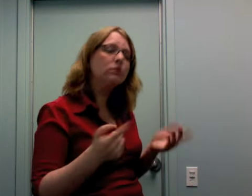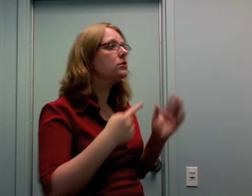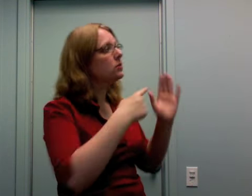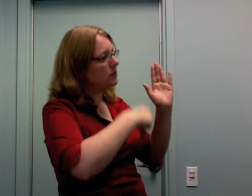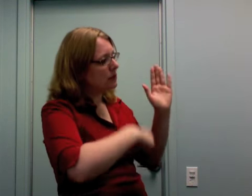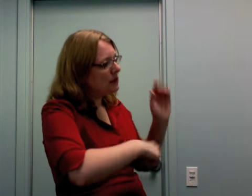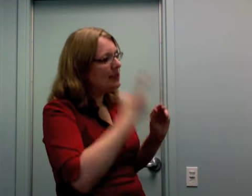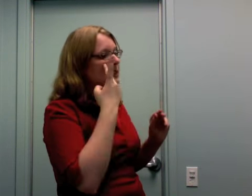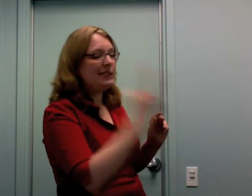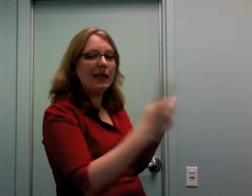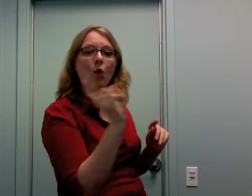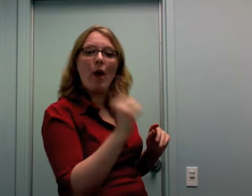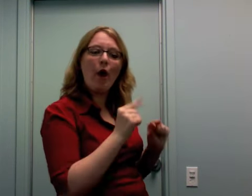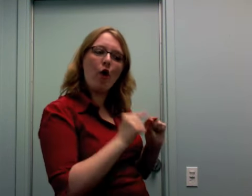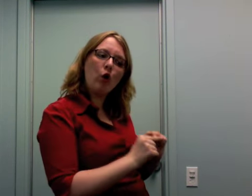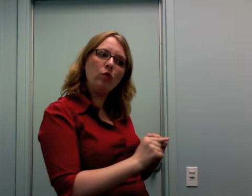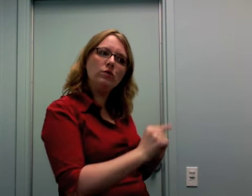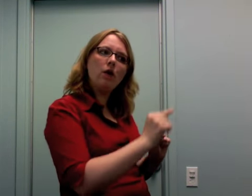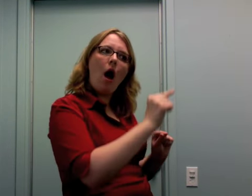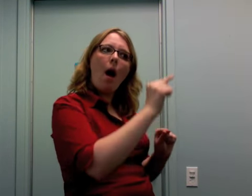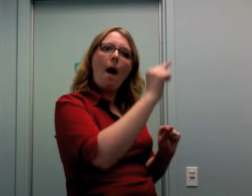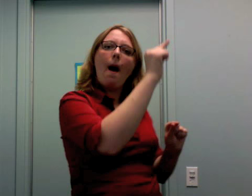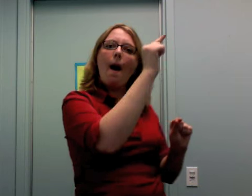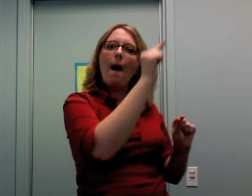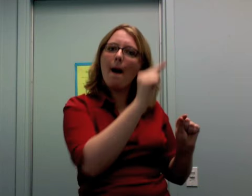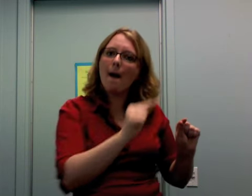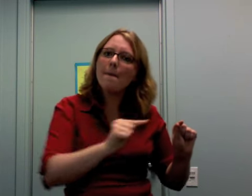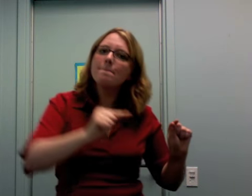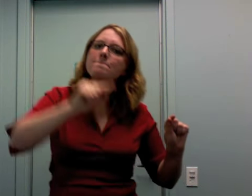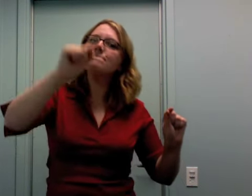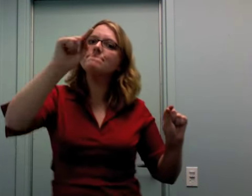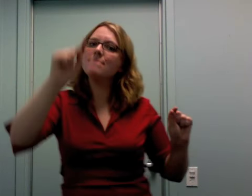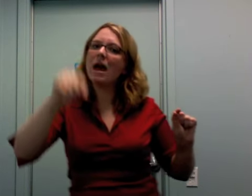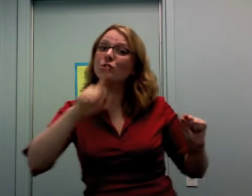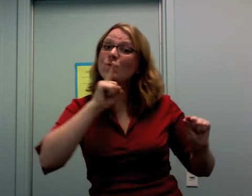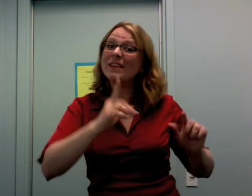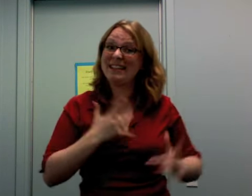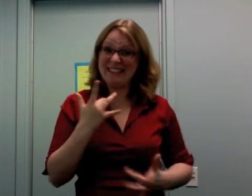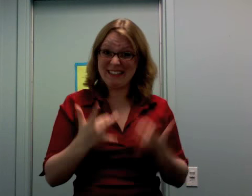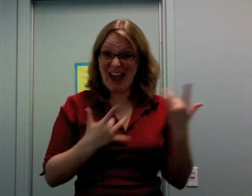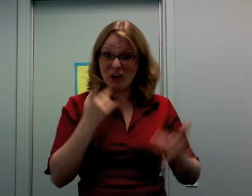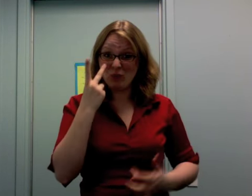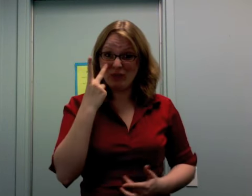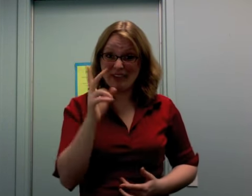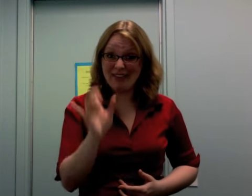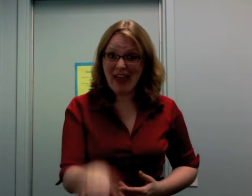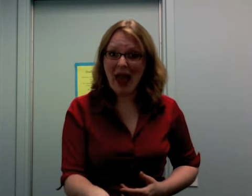You see where it goes up, and it's real exciting here. You notice how the tension